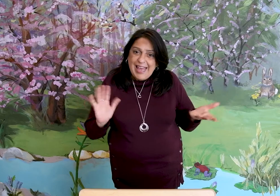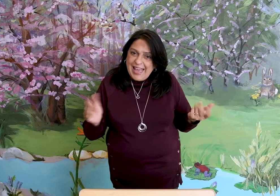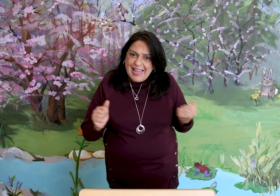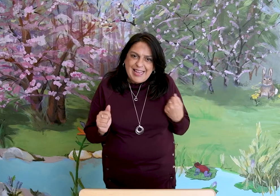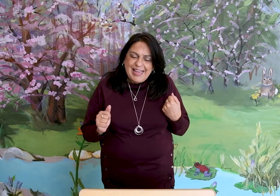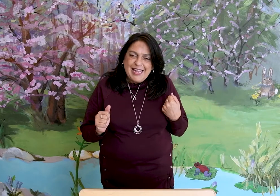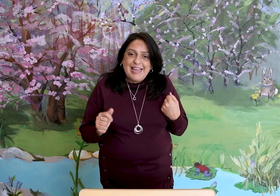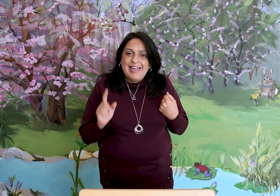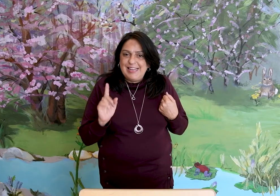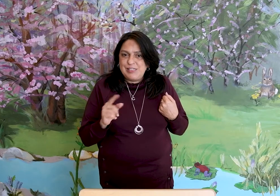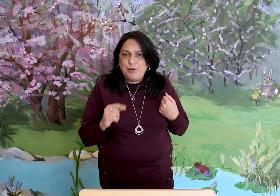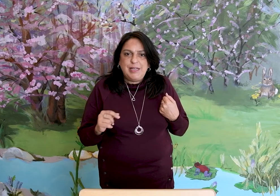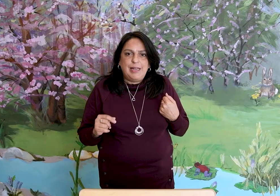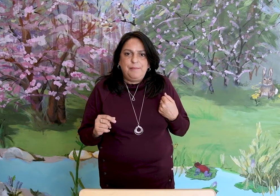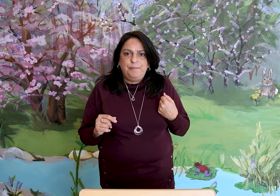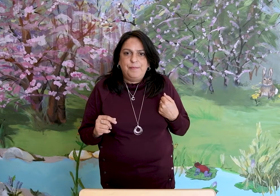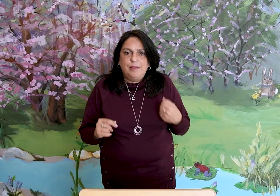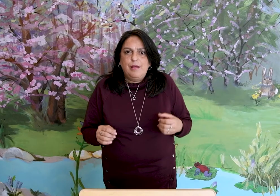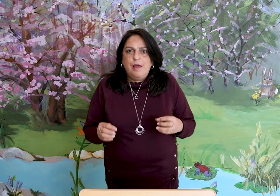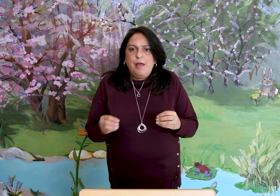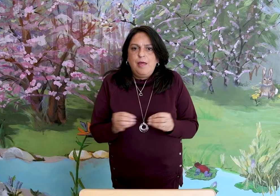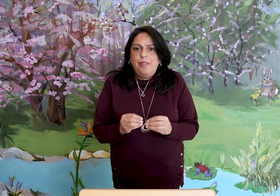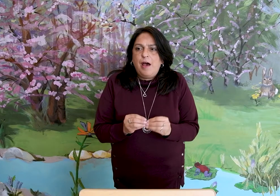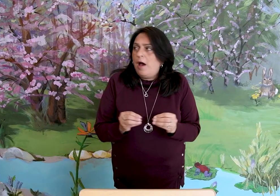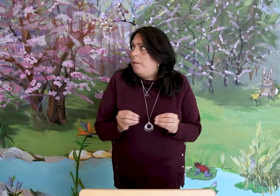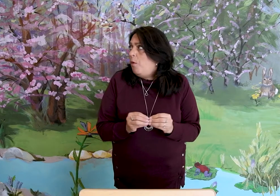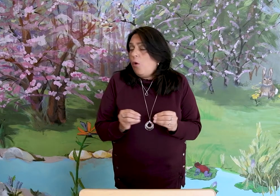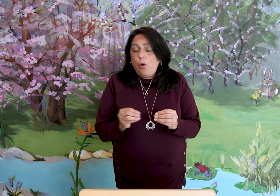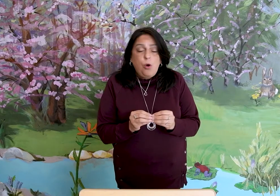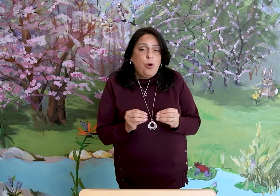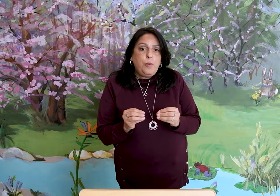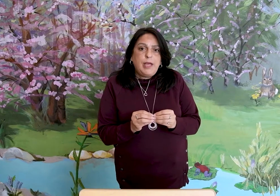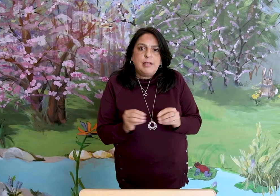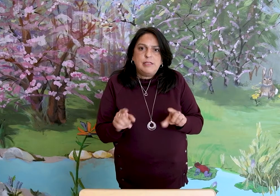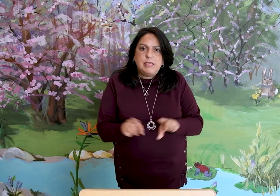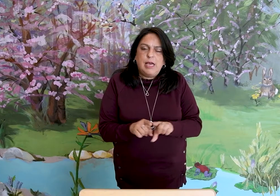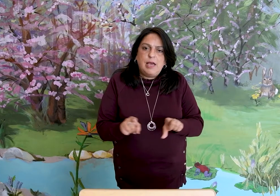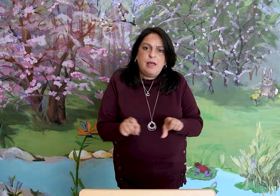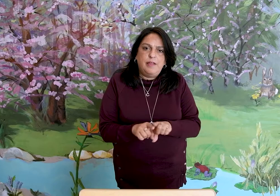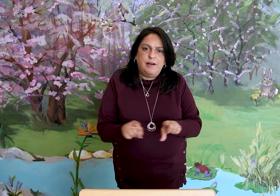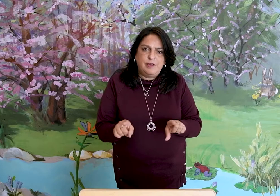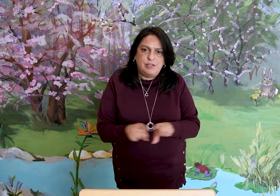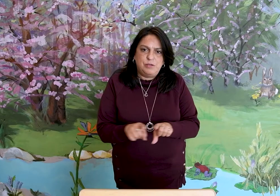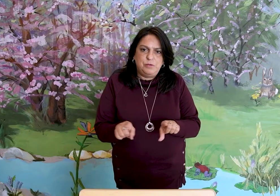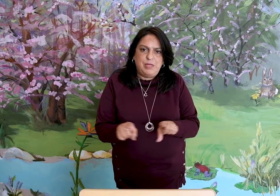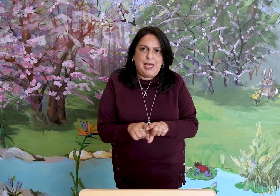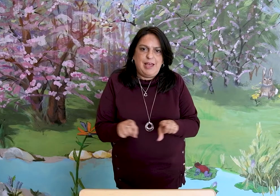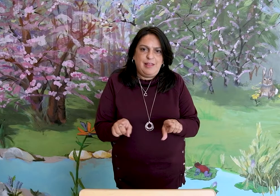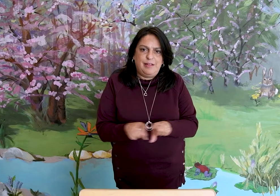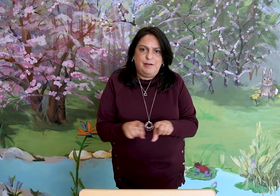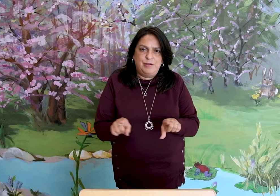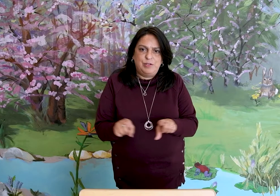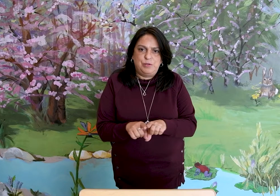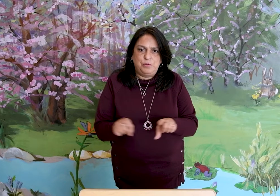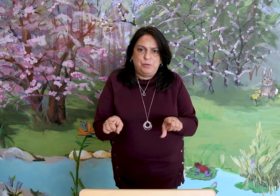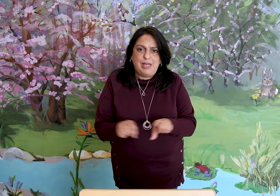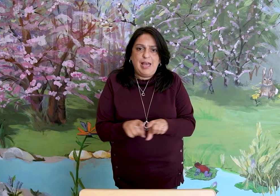Yay! Let's do it again. The more we get together, together,